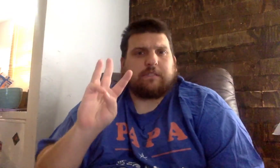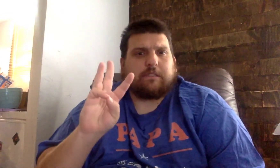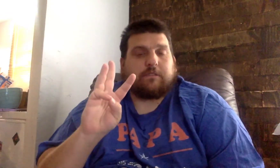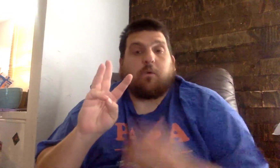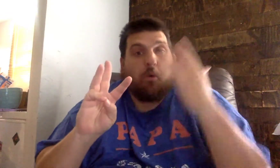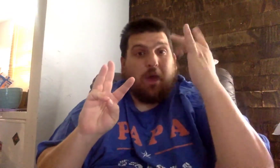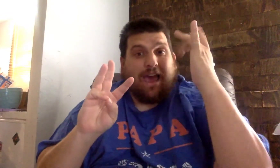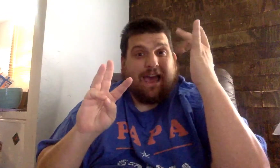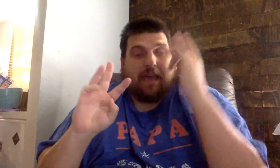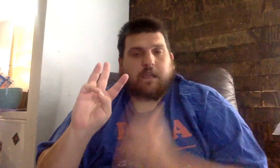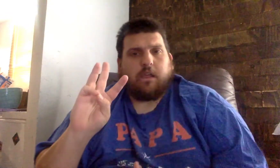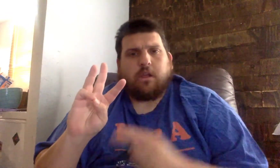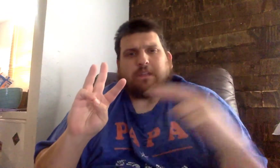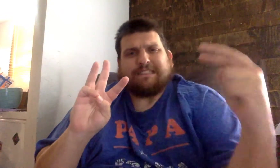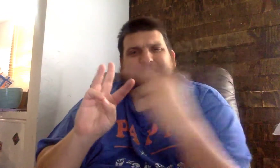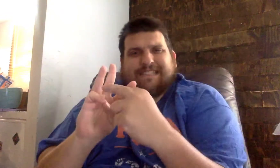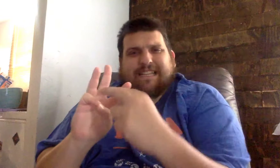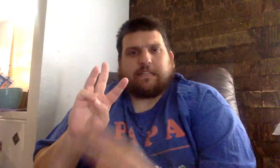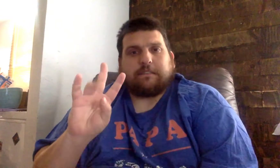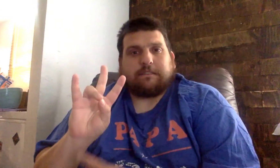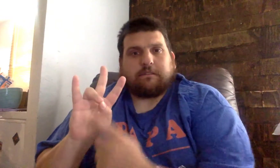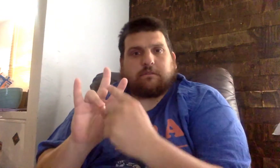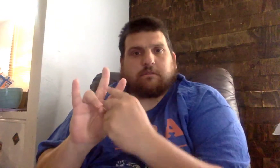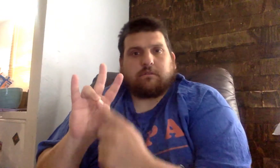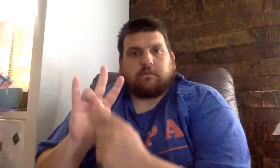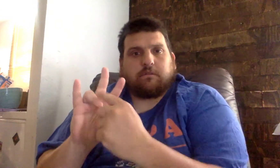For 6, it faces away. So you can see that.